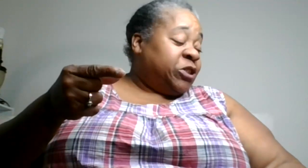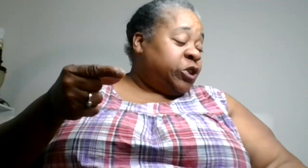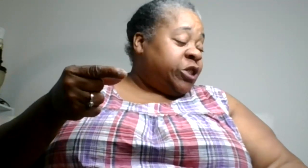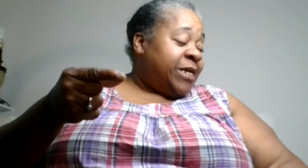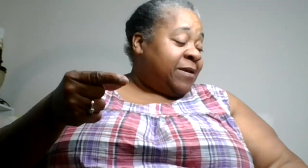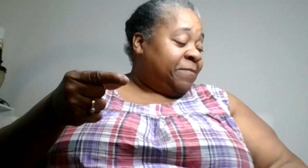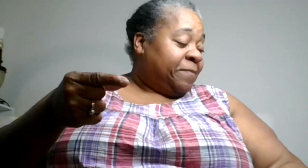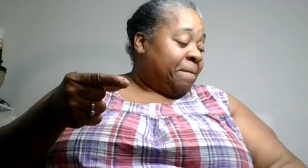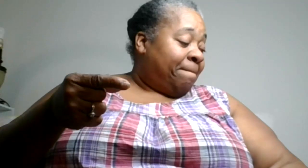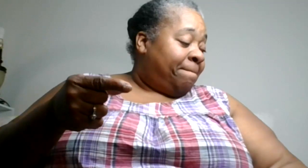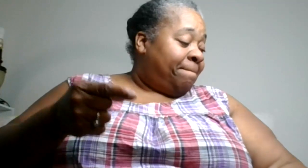G.